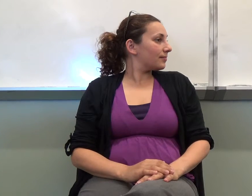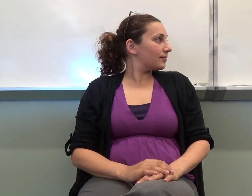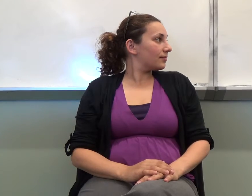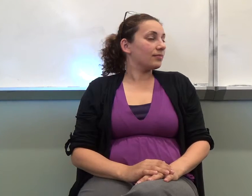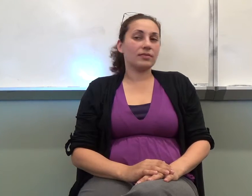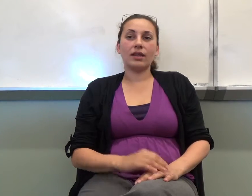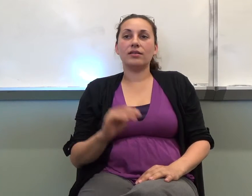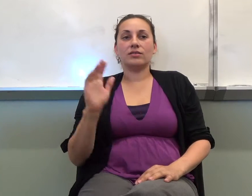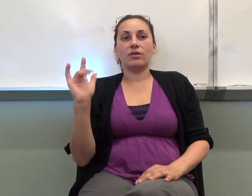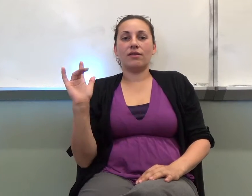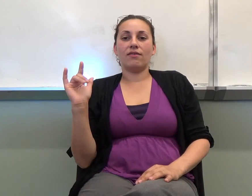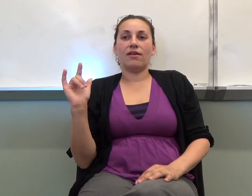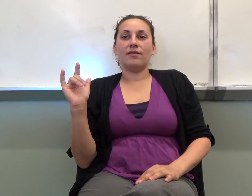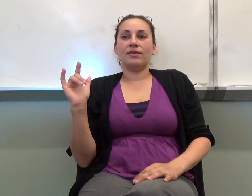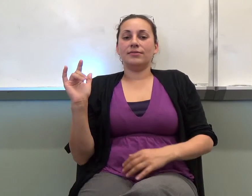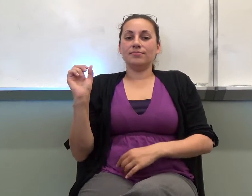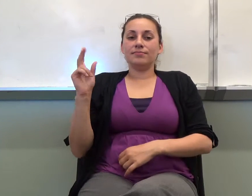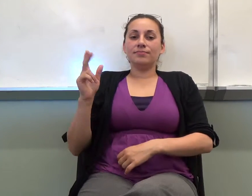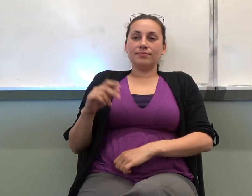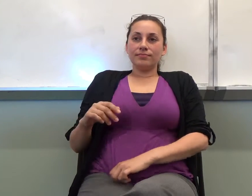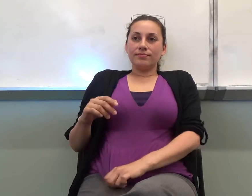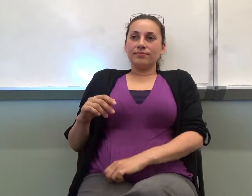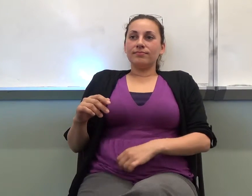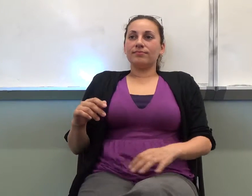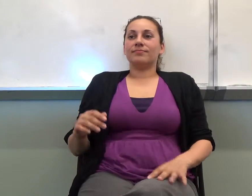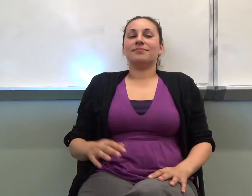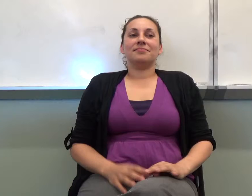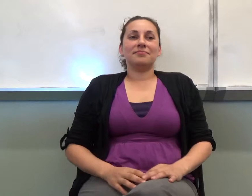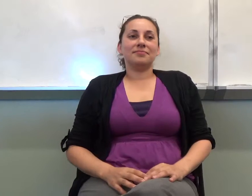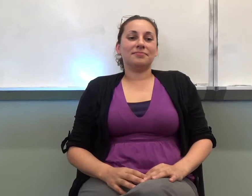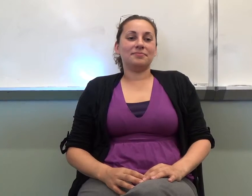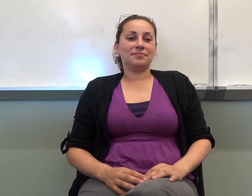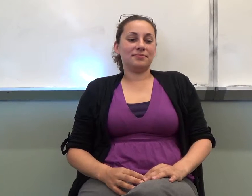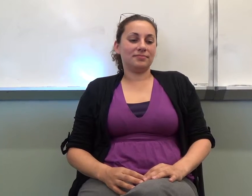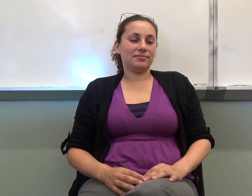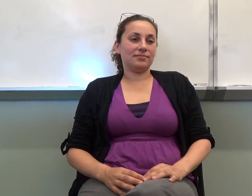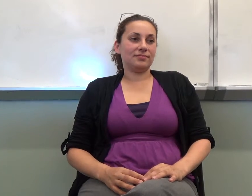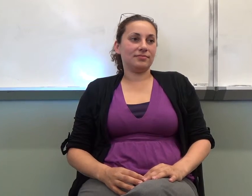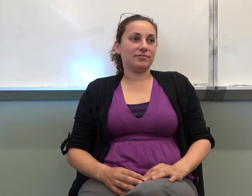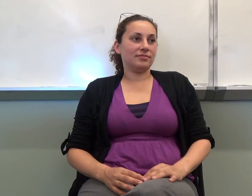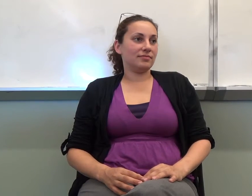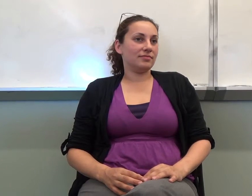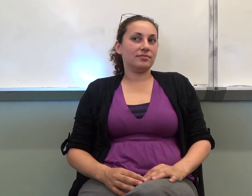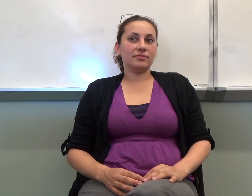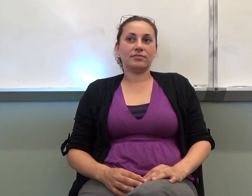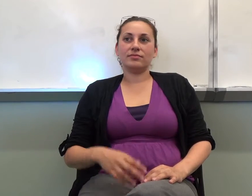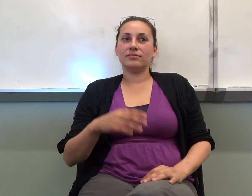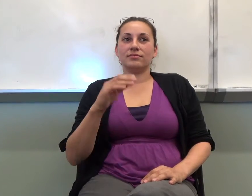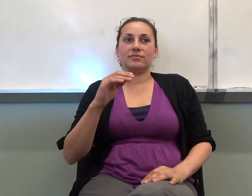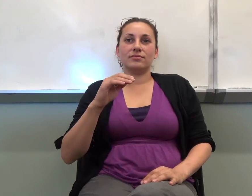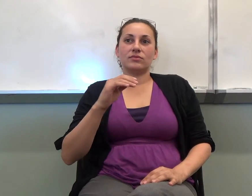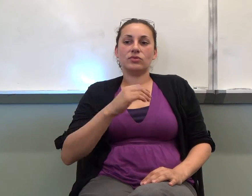25. Yeah, there we go. Okay. And that's 2. And then we bring